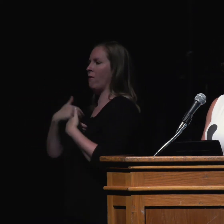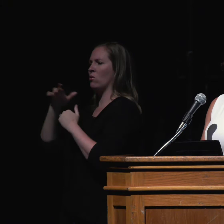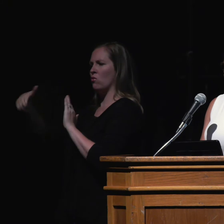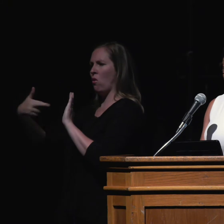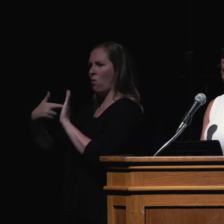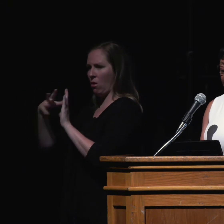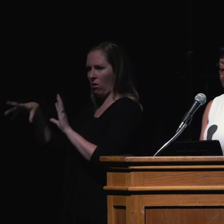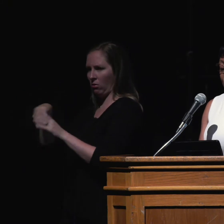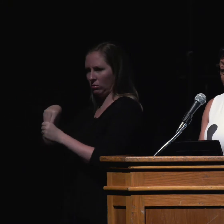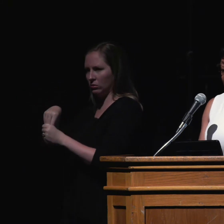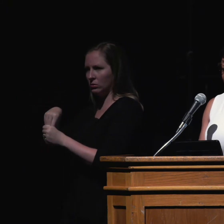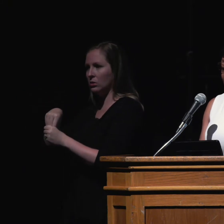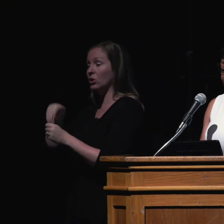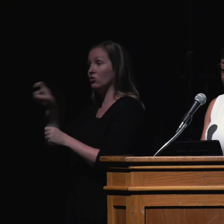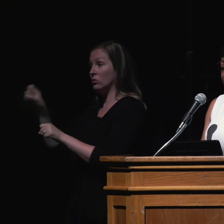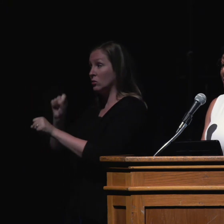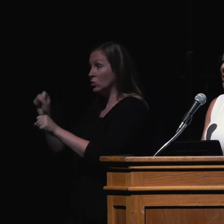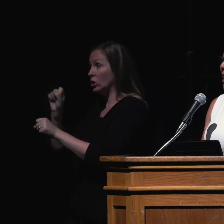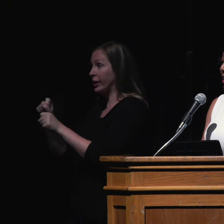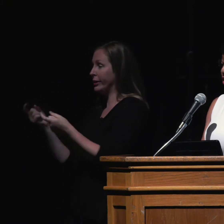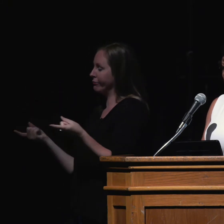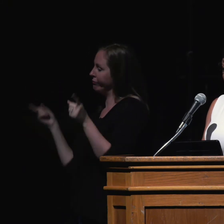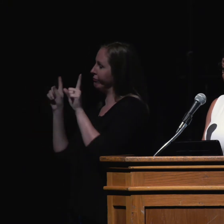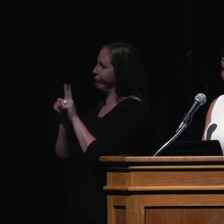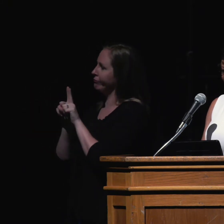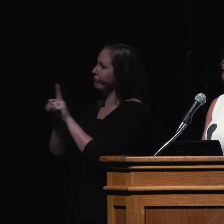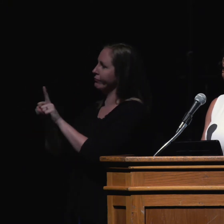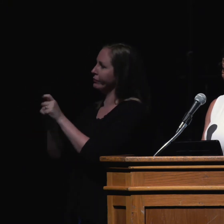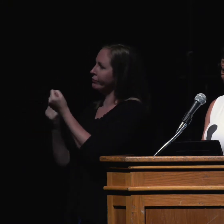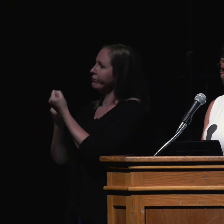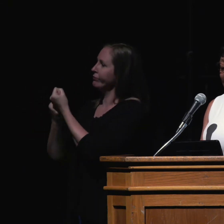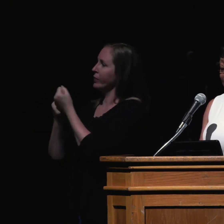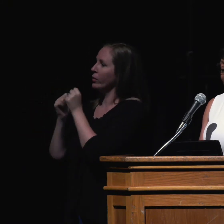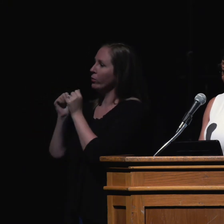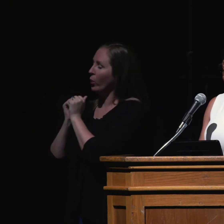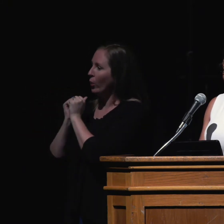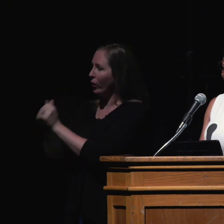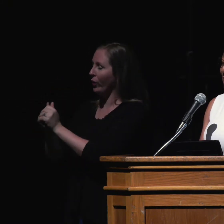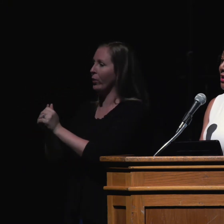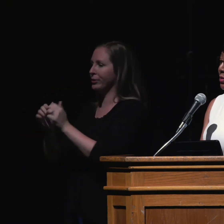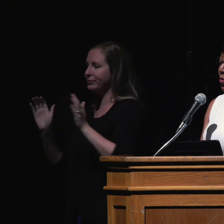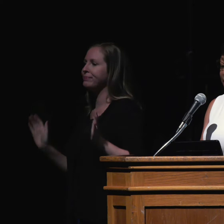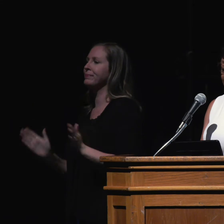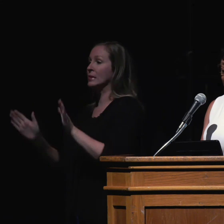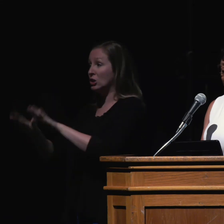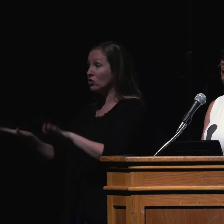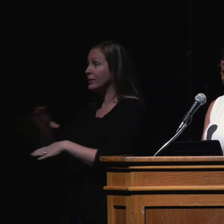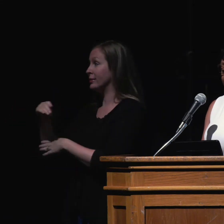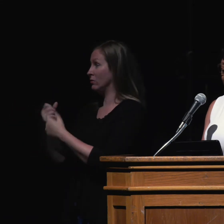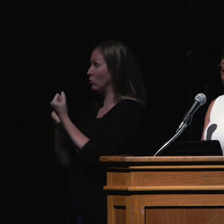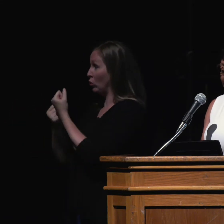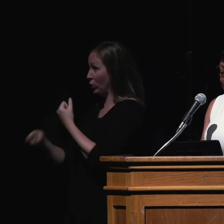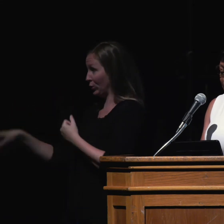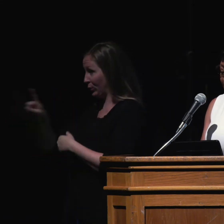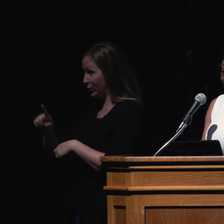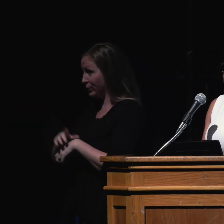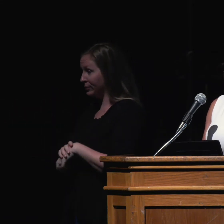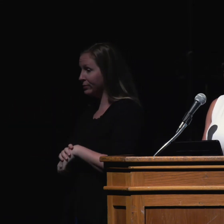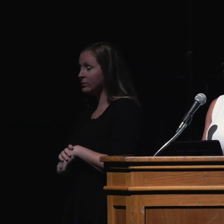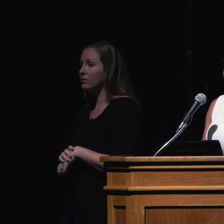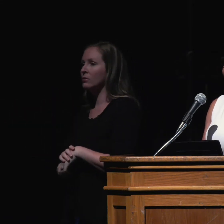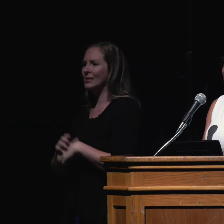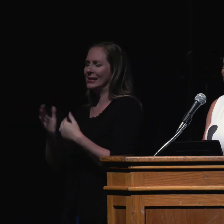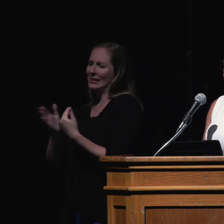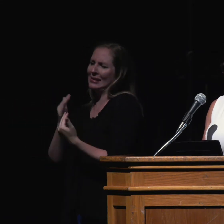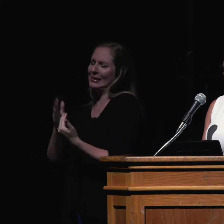play and should be working right along beside you in championing our children and supporting you. It is so easy